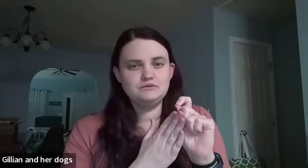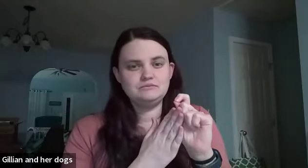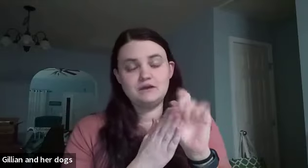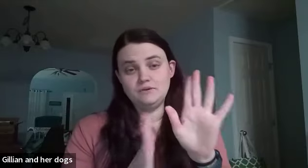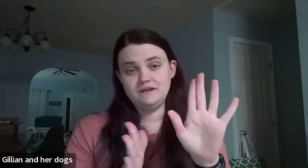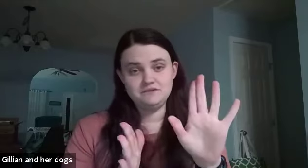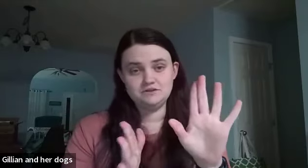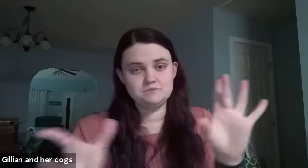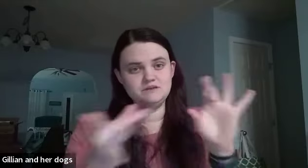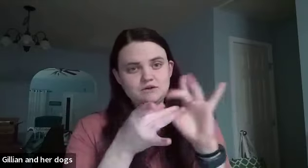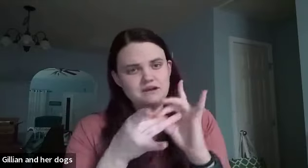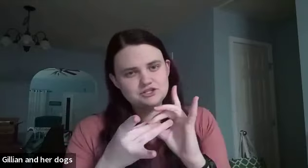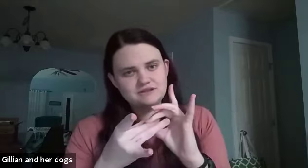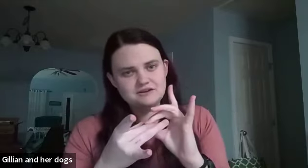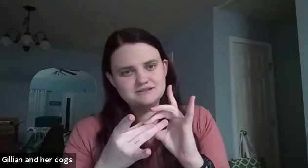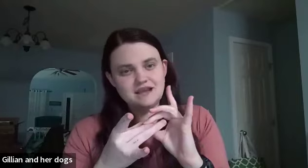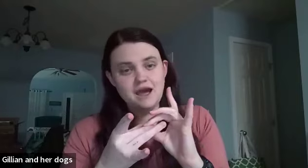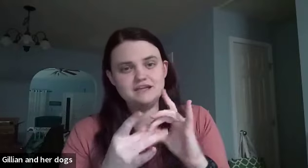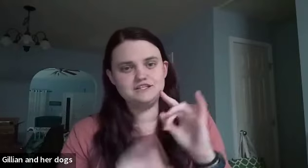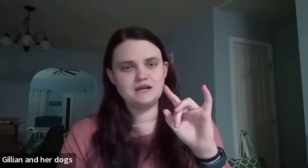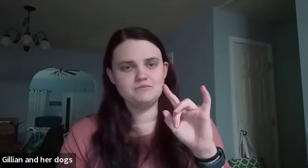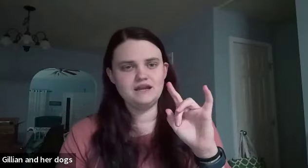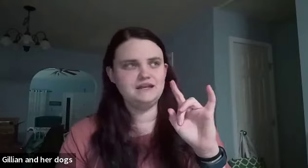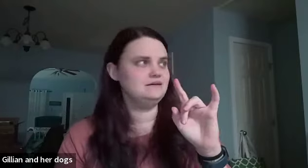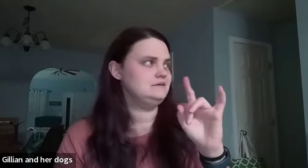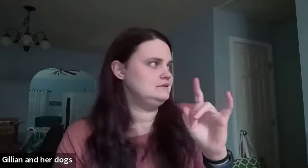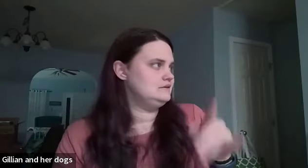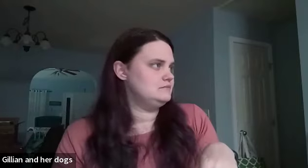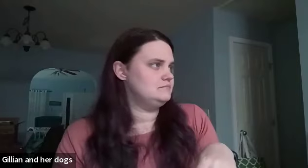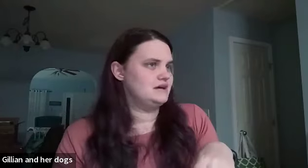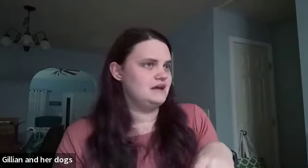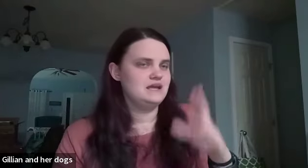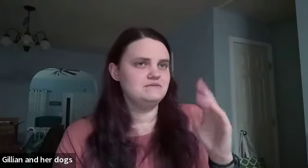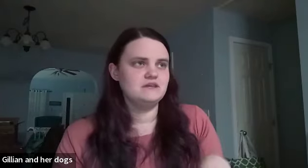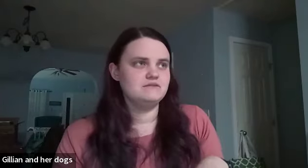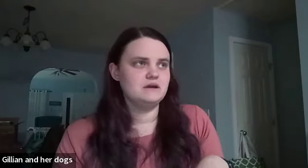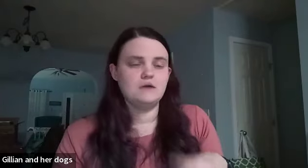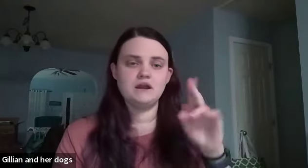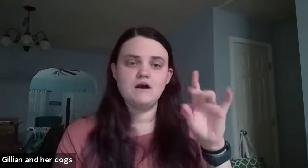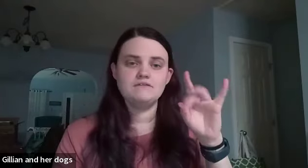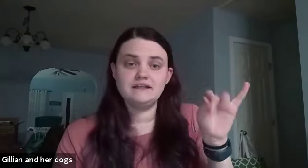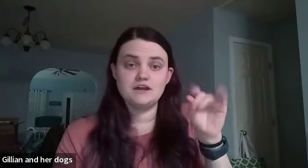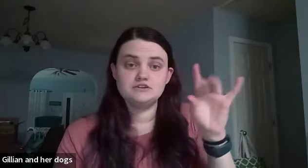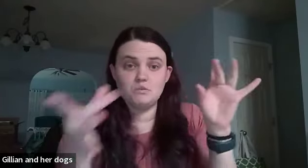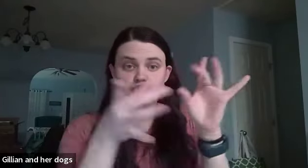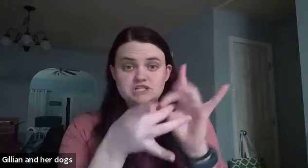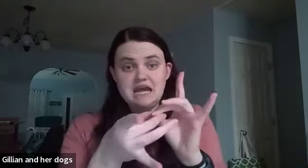you, I don't know if any of y'all do, but you connect your letters like I do when I'm writing I can't even think of it right now, but I'll have like letters that will just